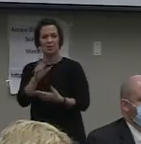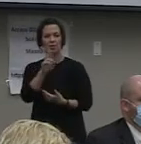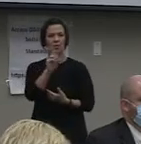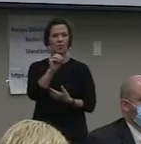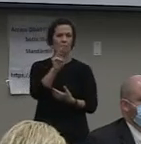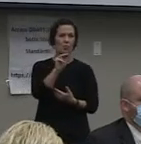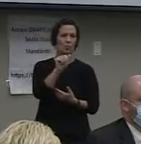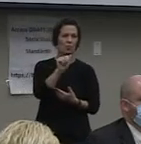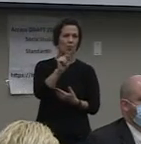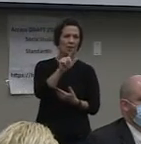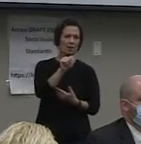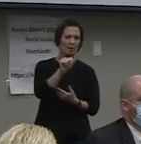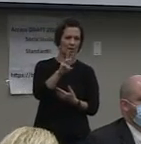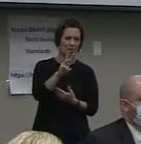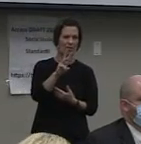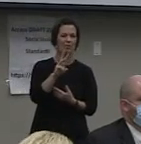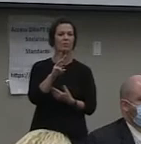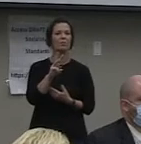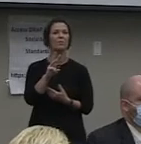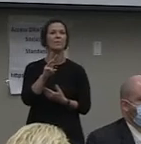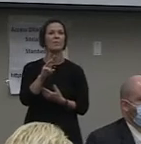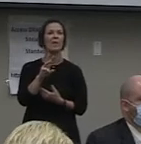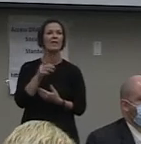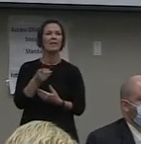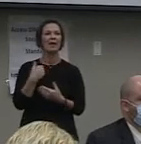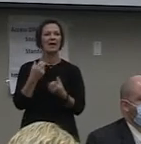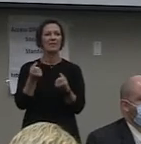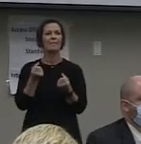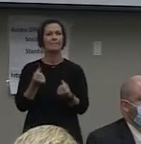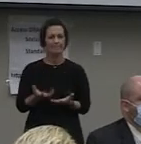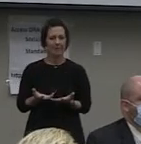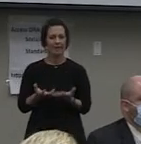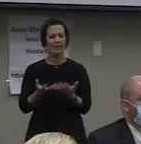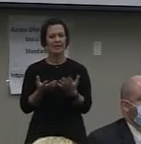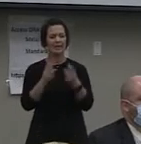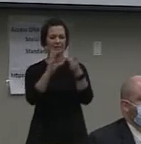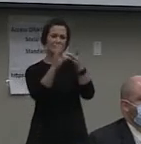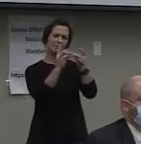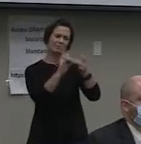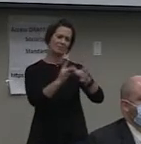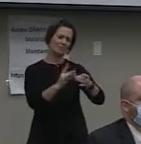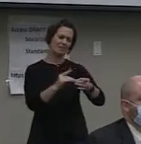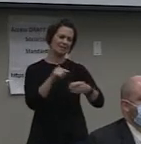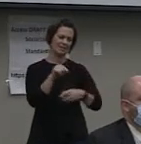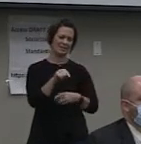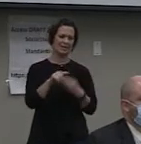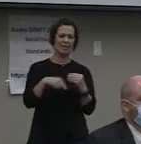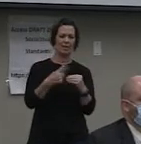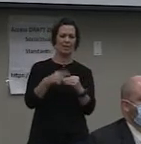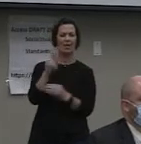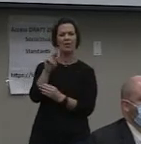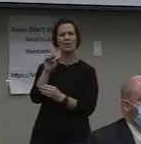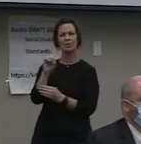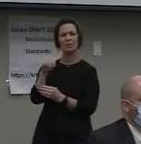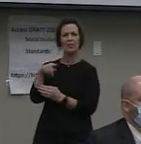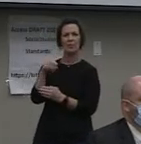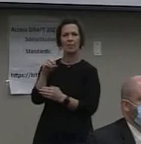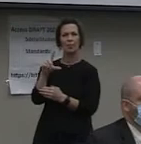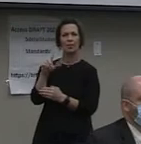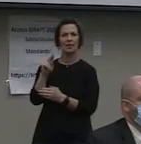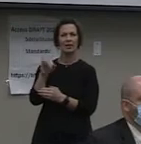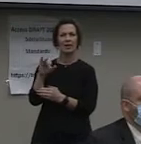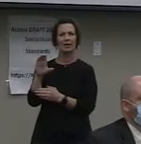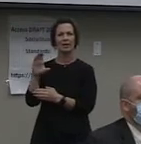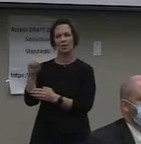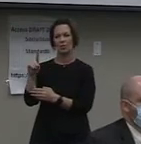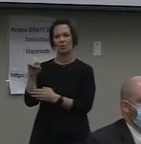law. And, there's just some references in here to the Napoleonic Code, and they should not be here. It's just not part of Louisiana law at